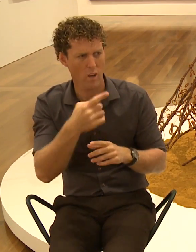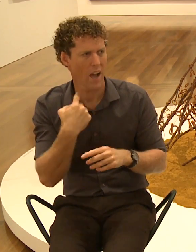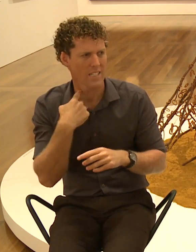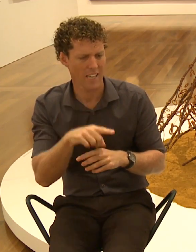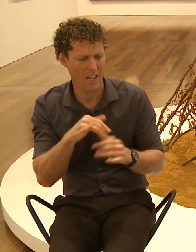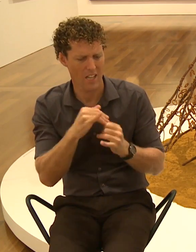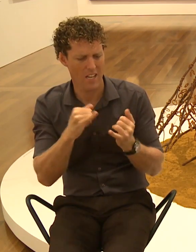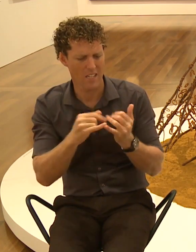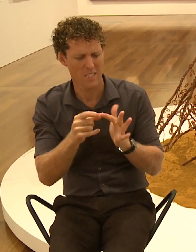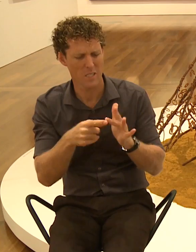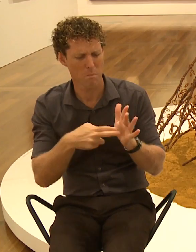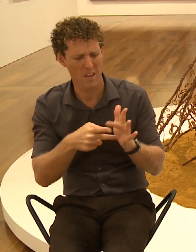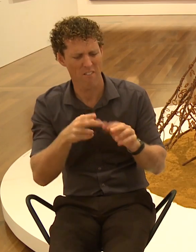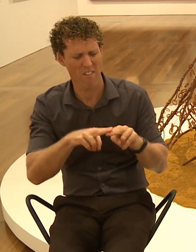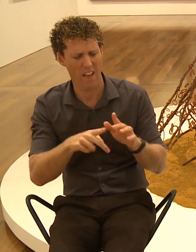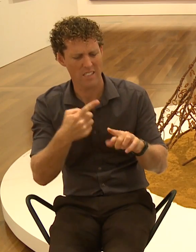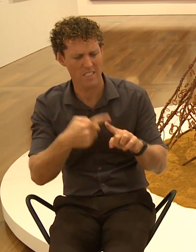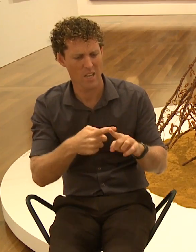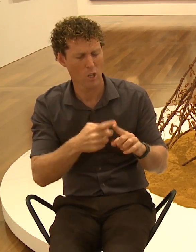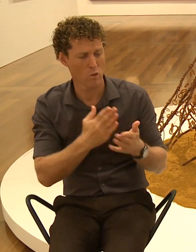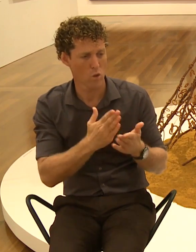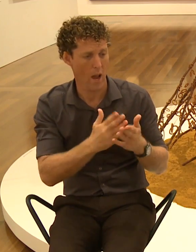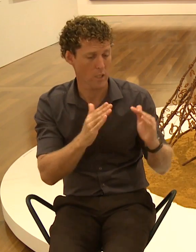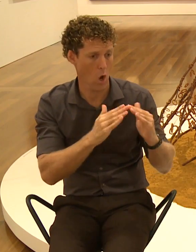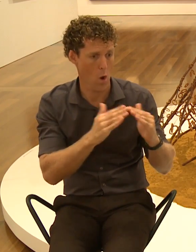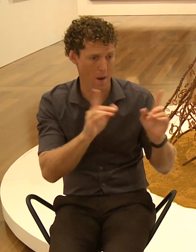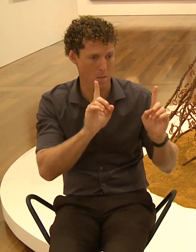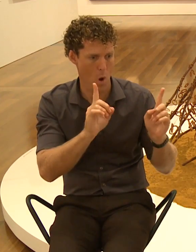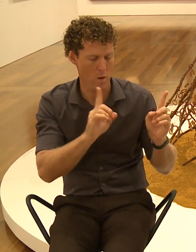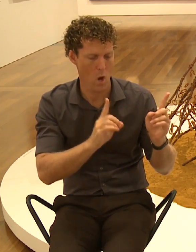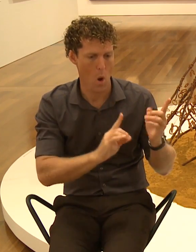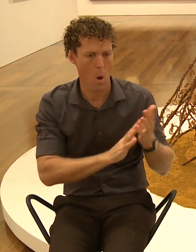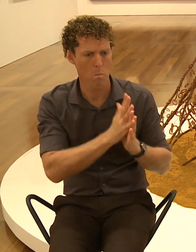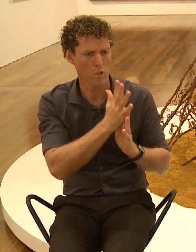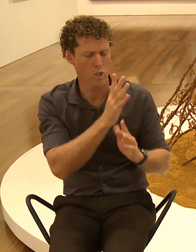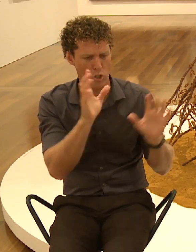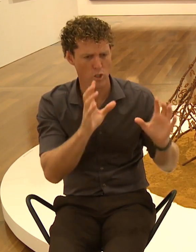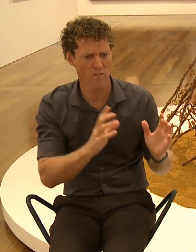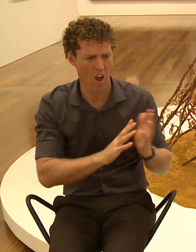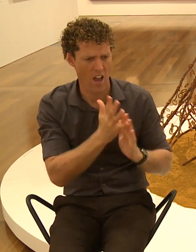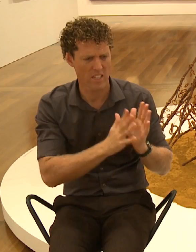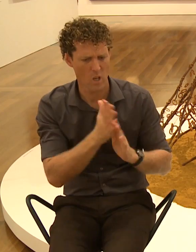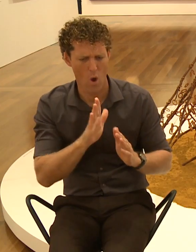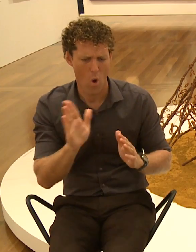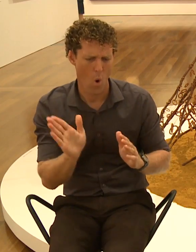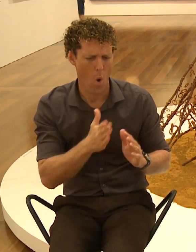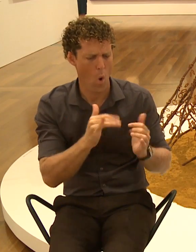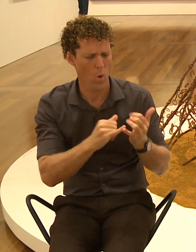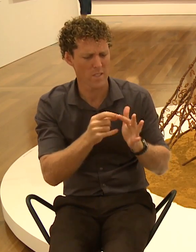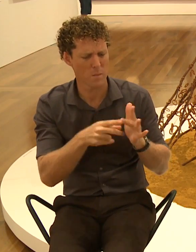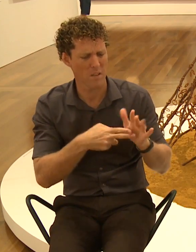it. You can't do, you know, like we've had bushfires at home at the moment, and nearly all the Spinifex is burnt. Our